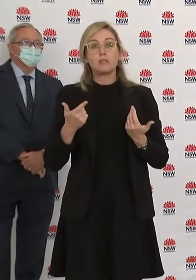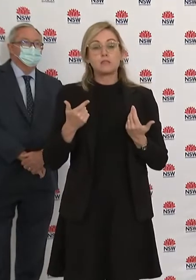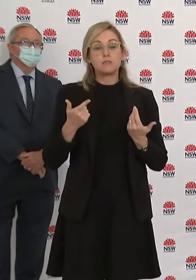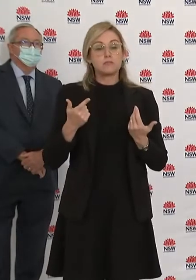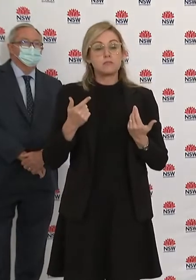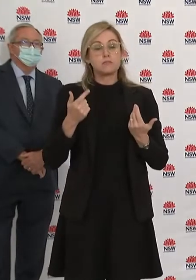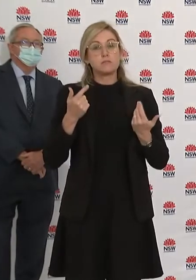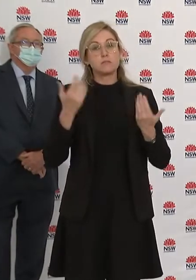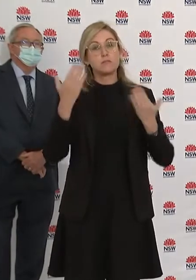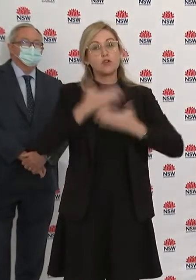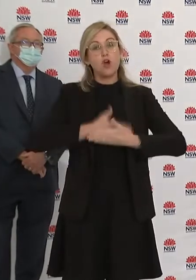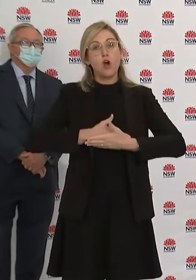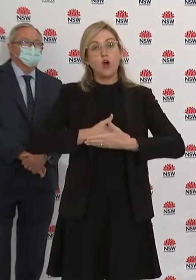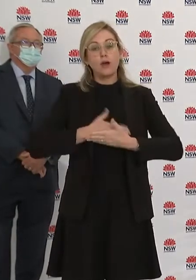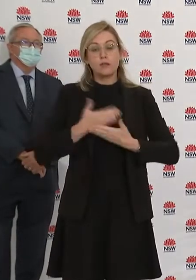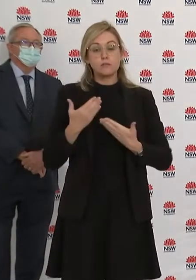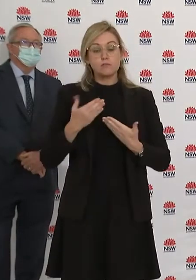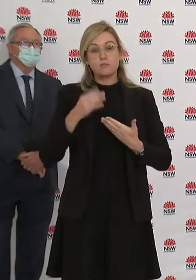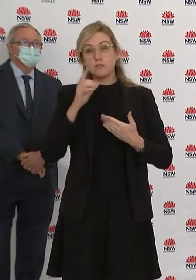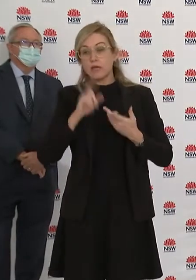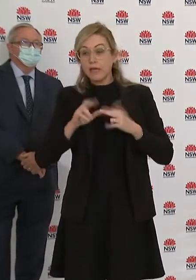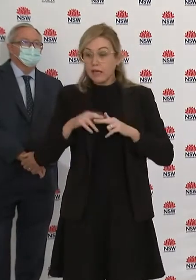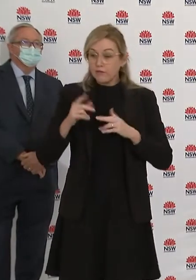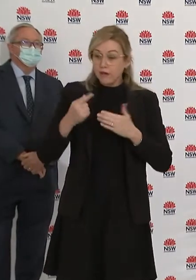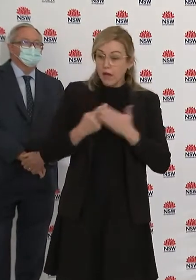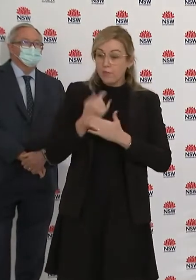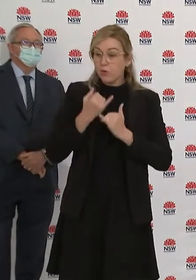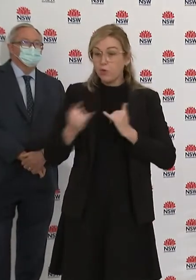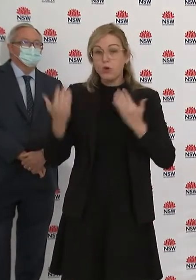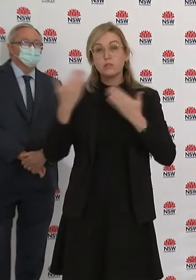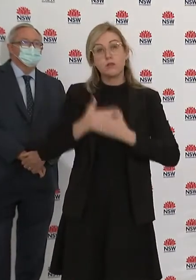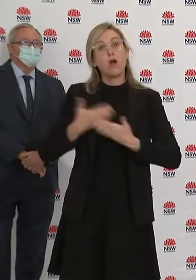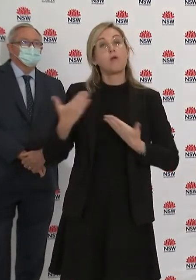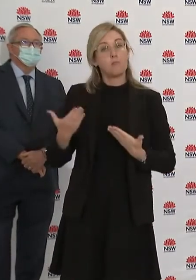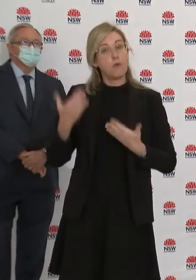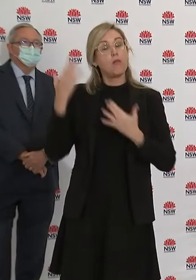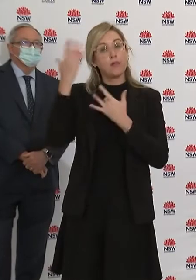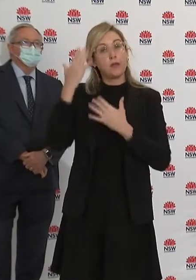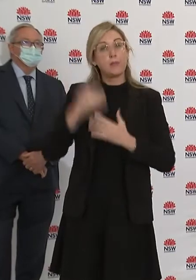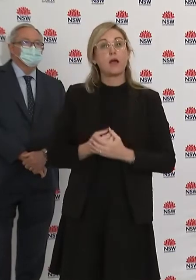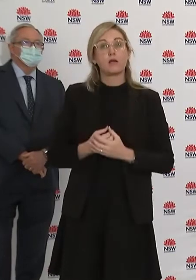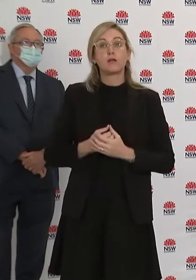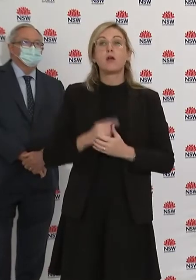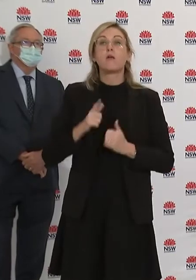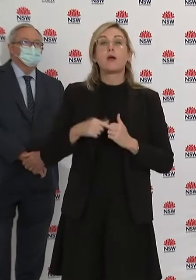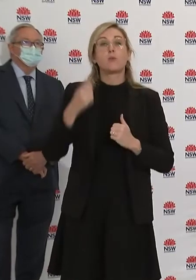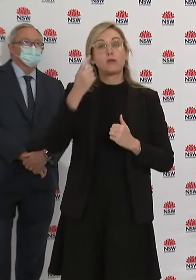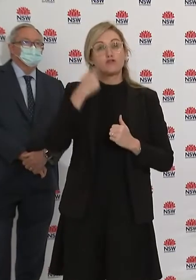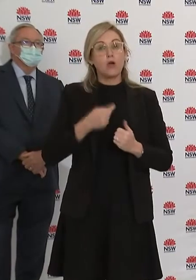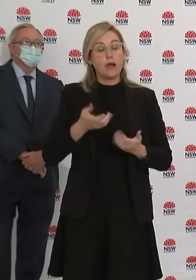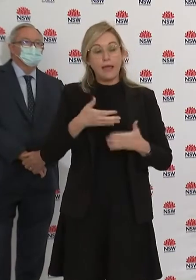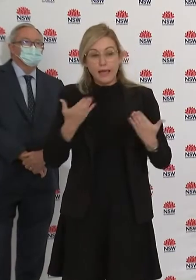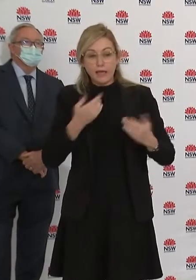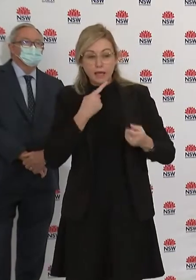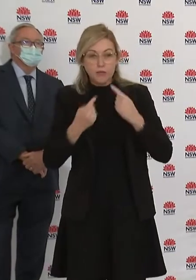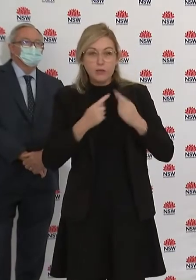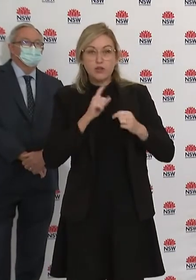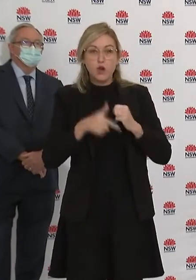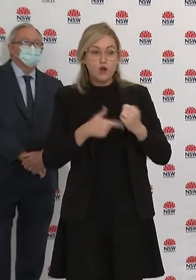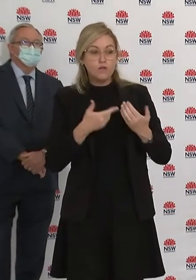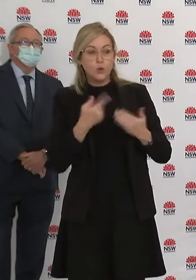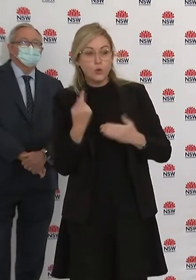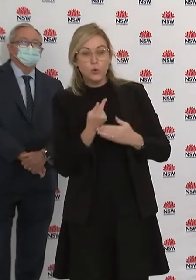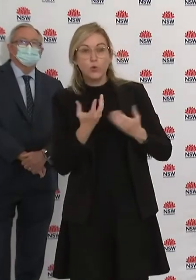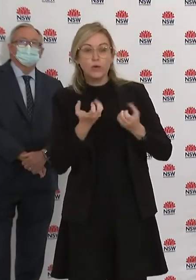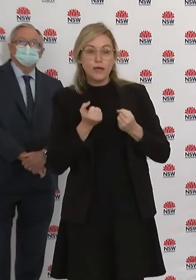But any intelligence, we look at the case interviews and try and get information, and we use that information every day to target the